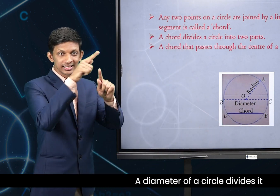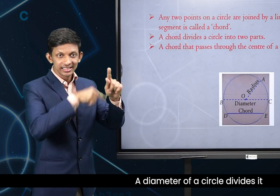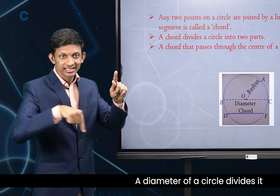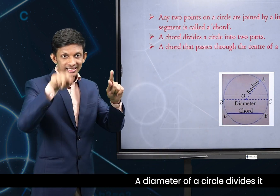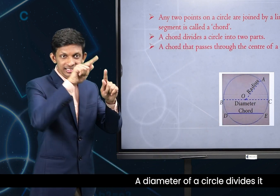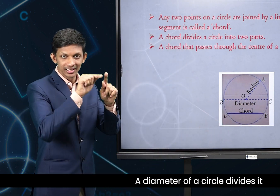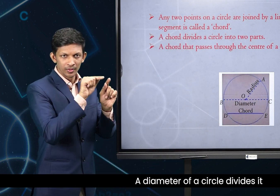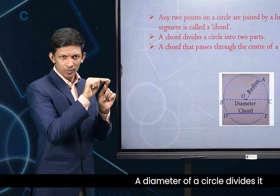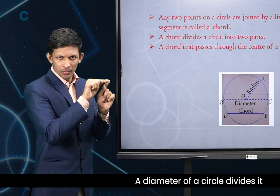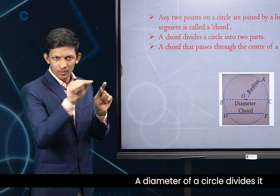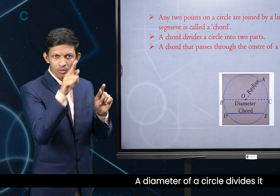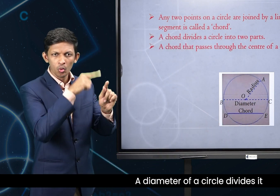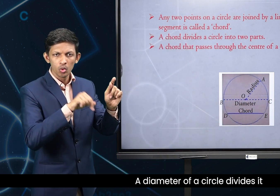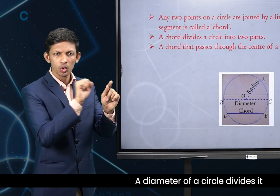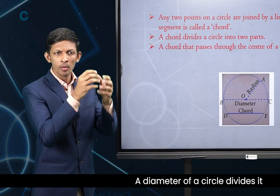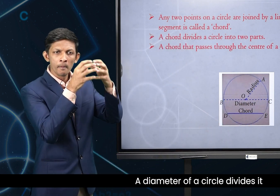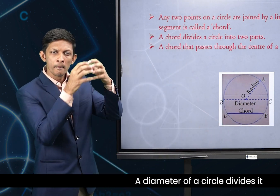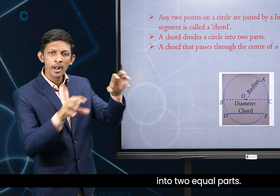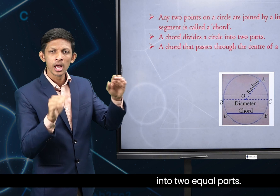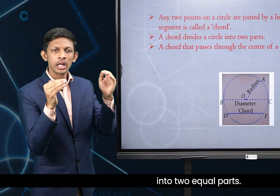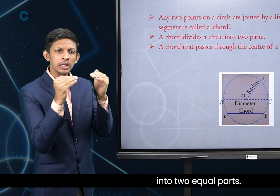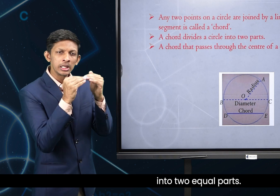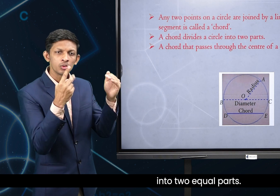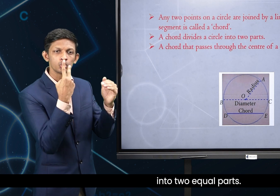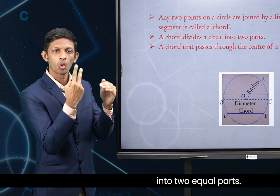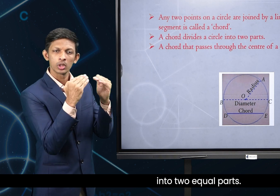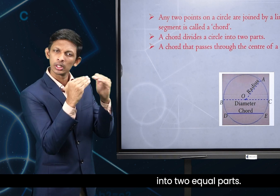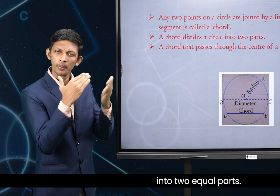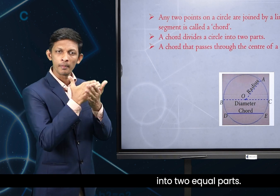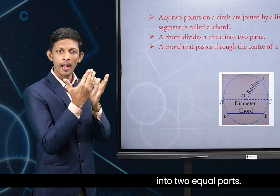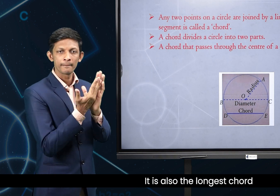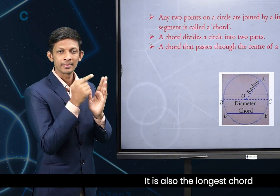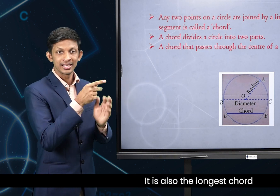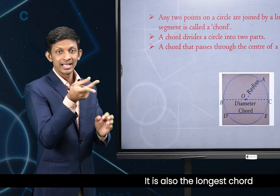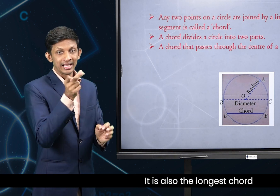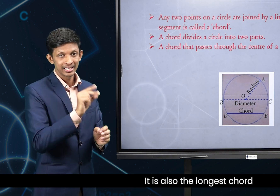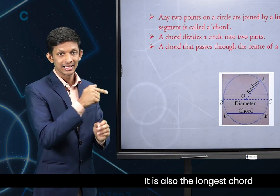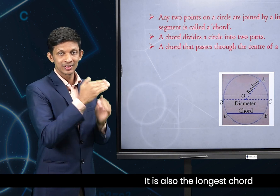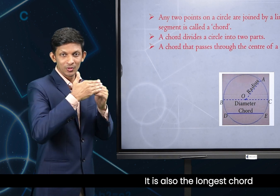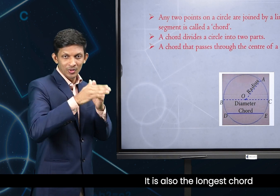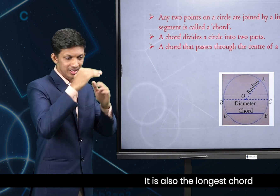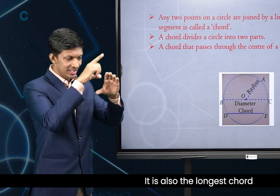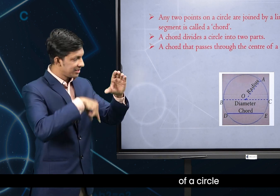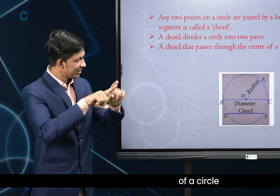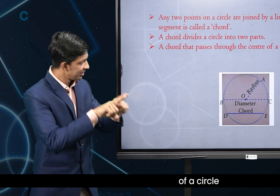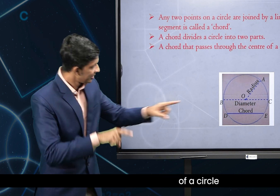A diameter of a circle divides it into two equal parts. It is also the longest chord of a circle.